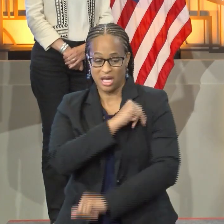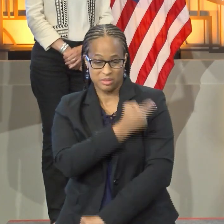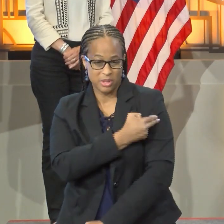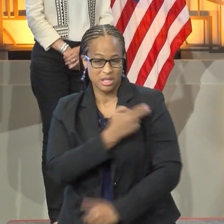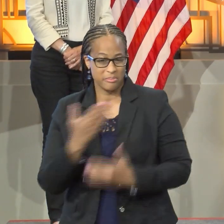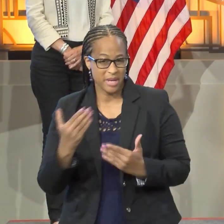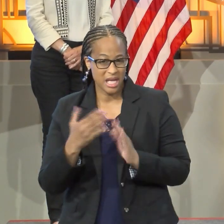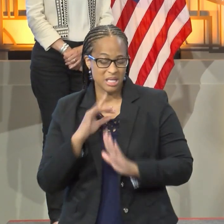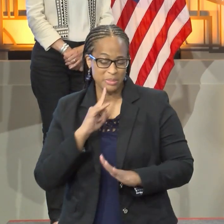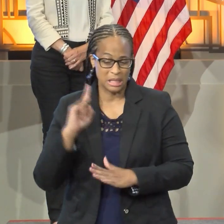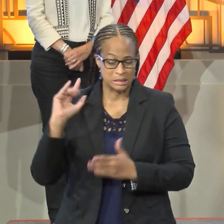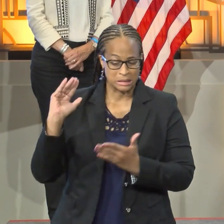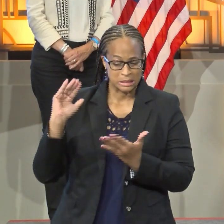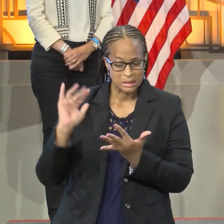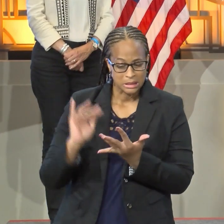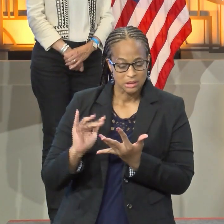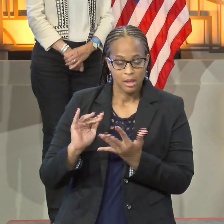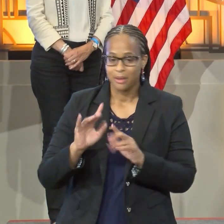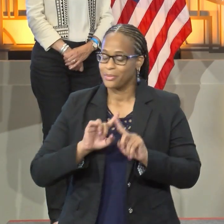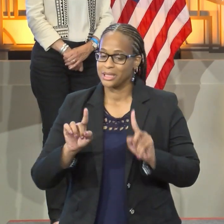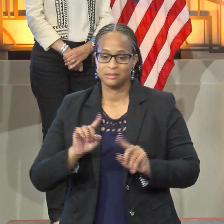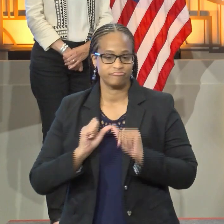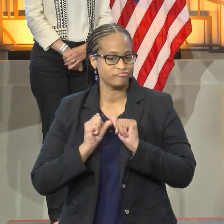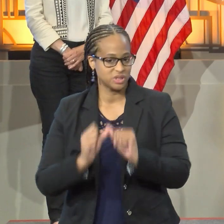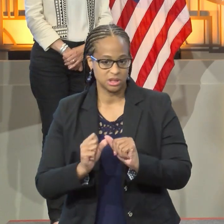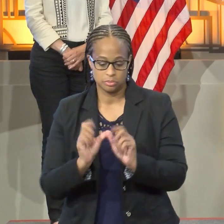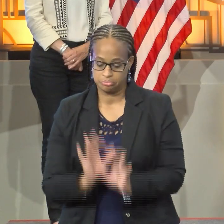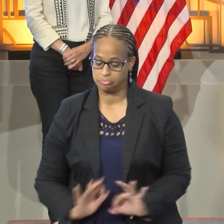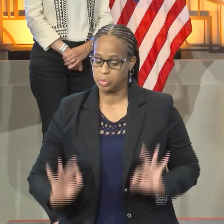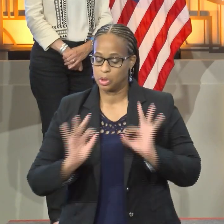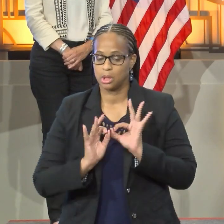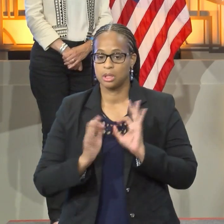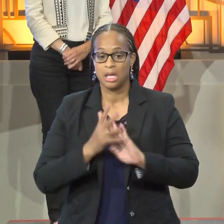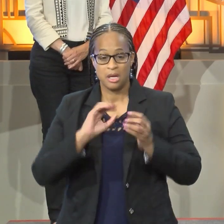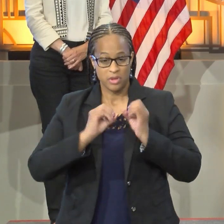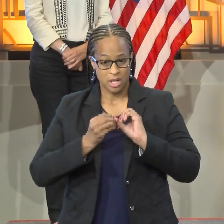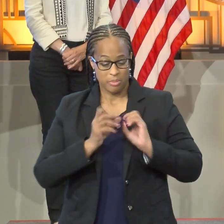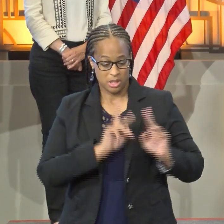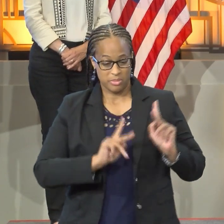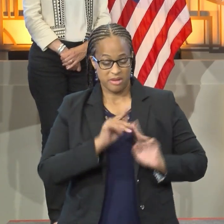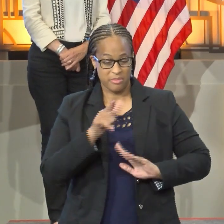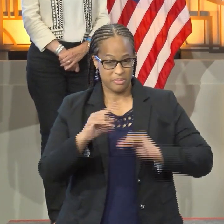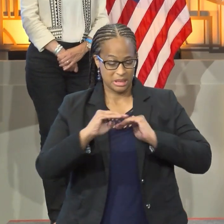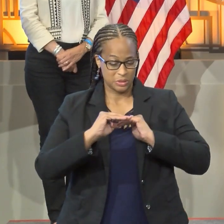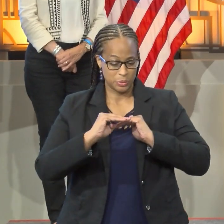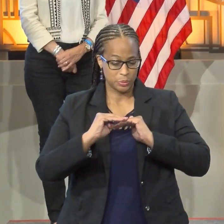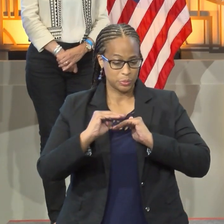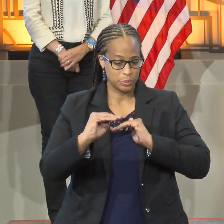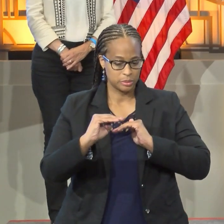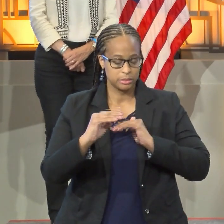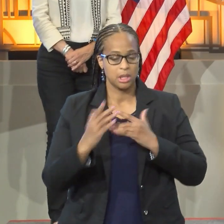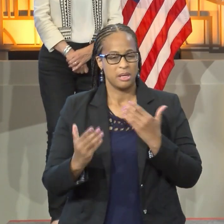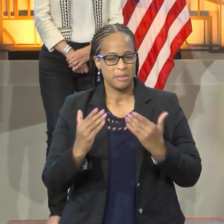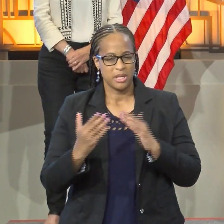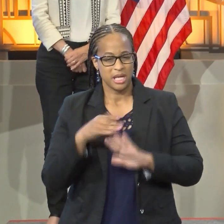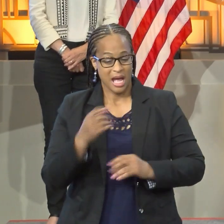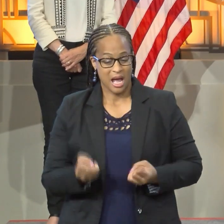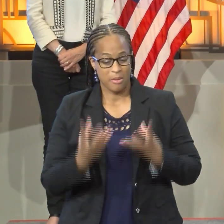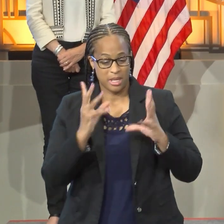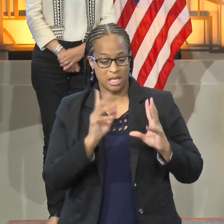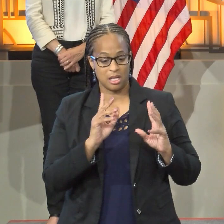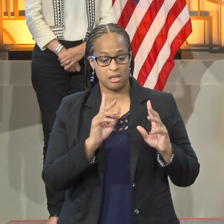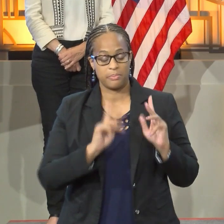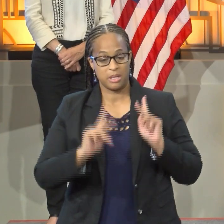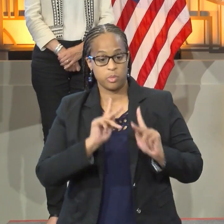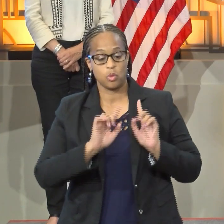may appear to be going down. The reality is that the numbers, we may have plateaued in terms of the numbers that we're getting